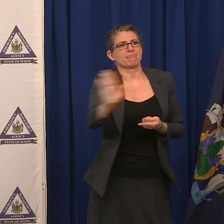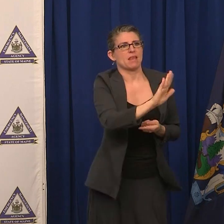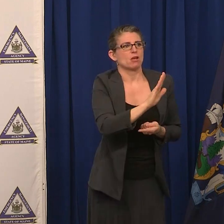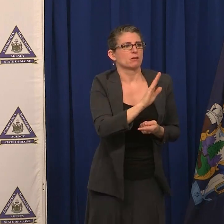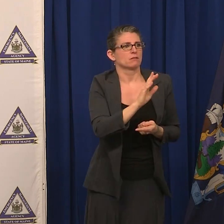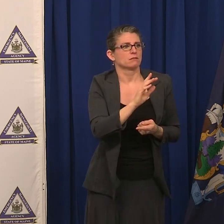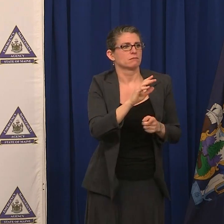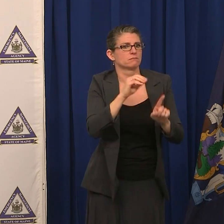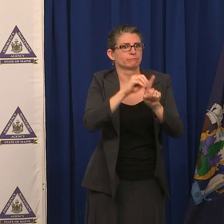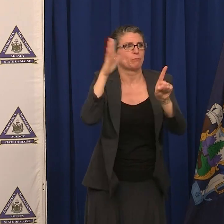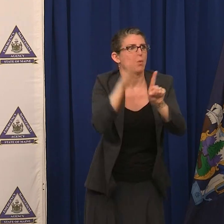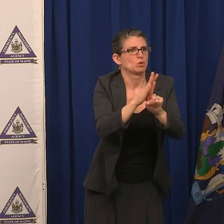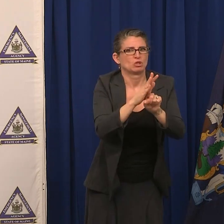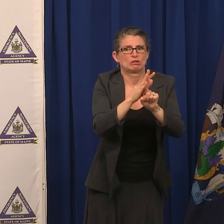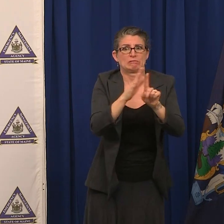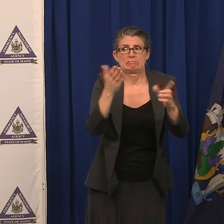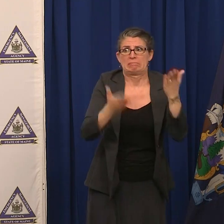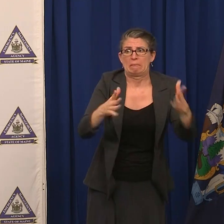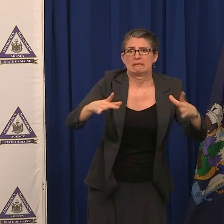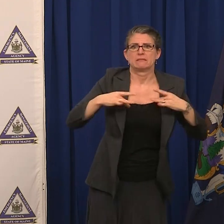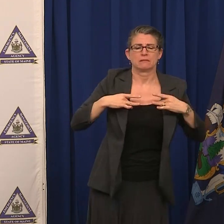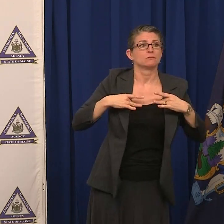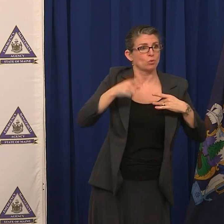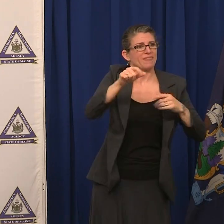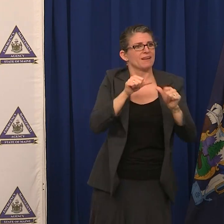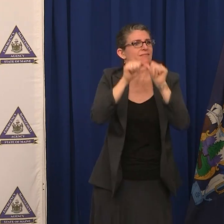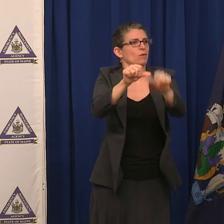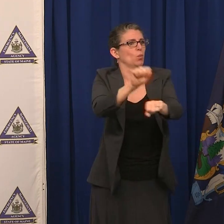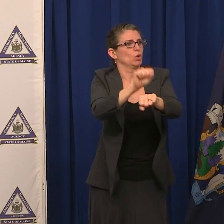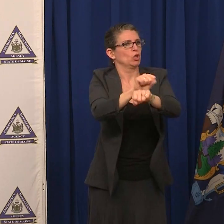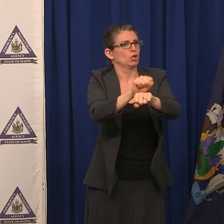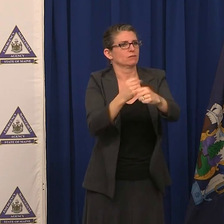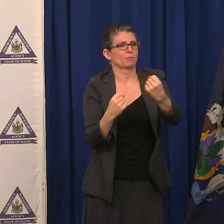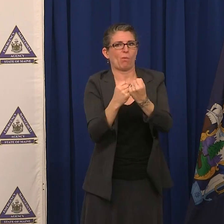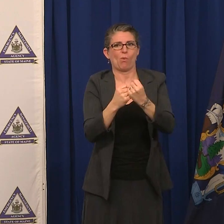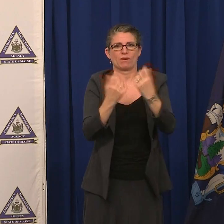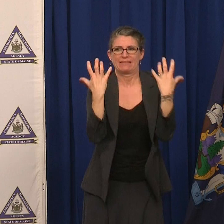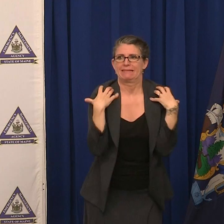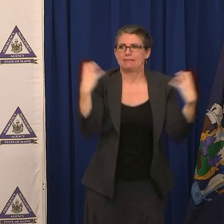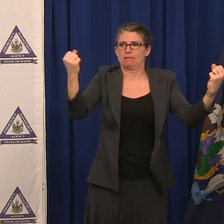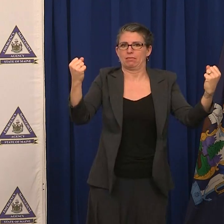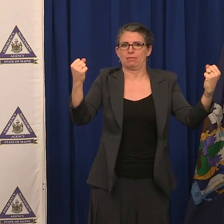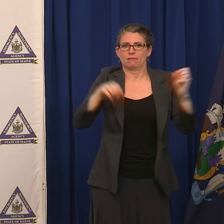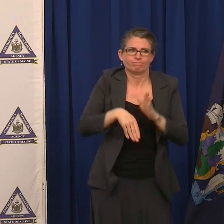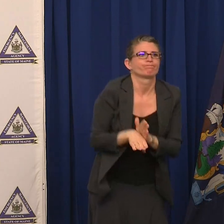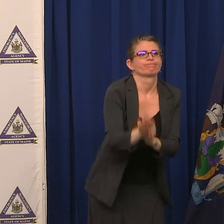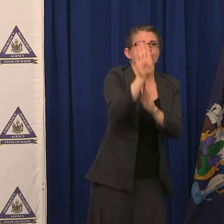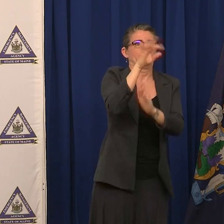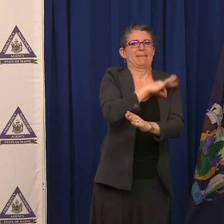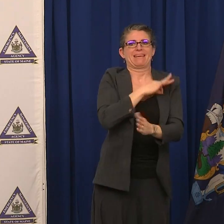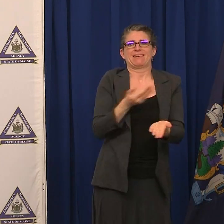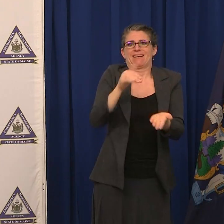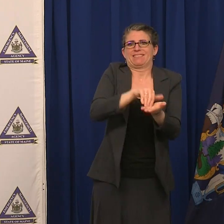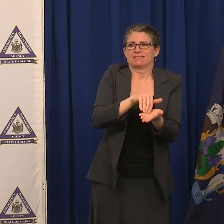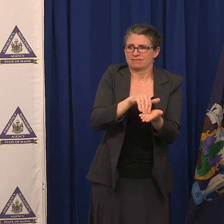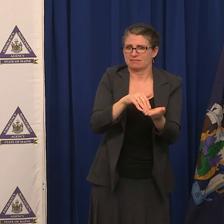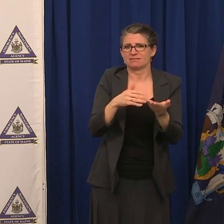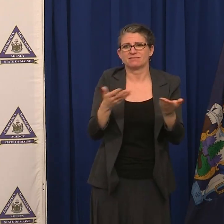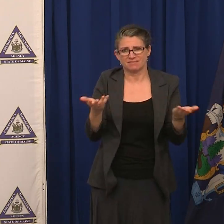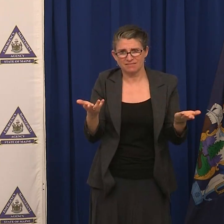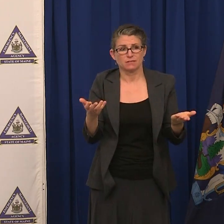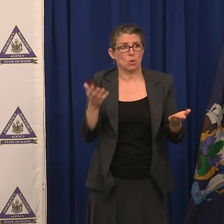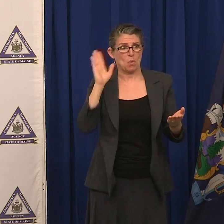healthcare spectrum are doing these jobs at a time of great stress. And I'd like